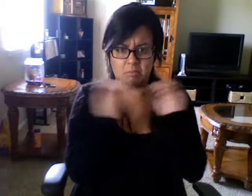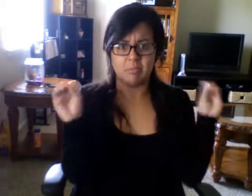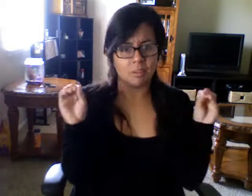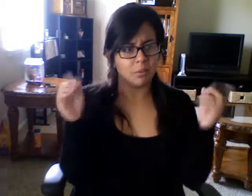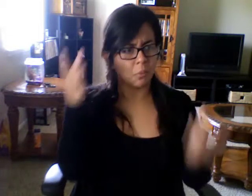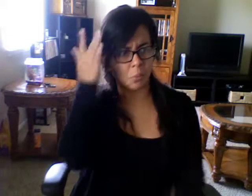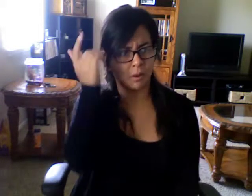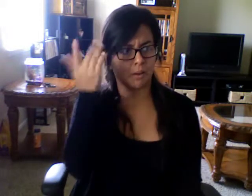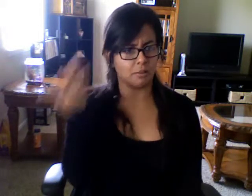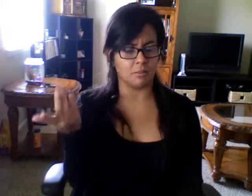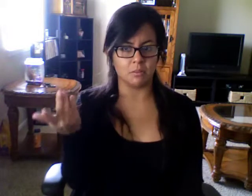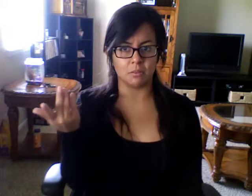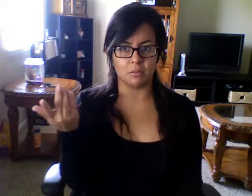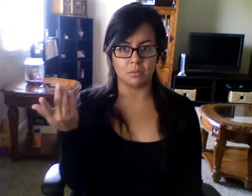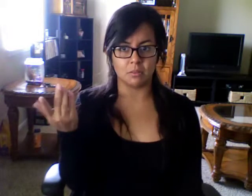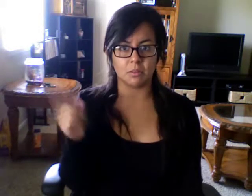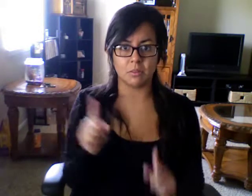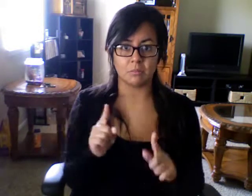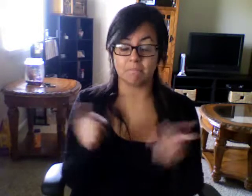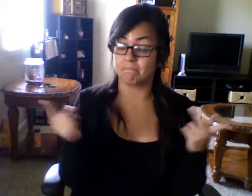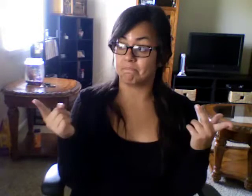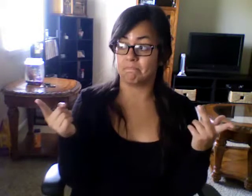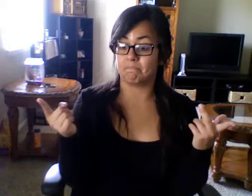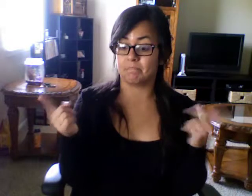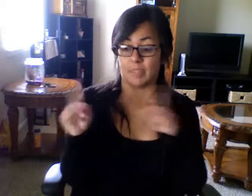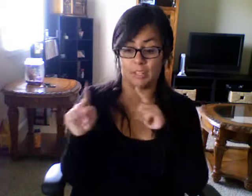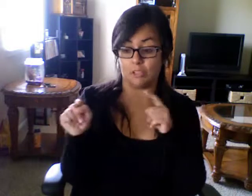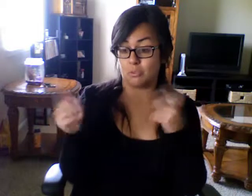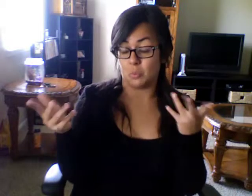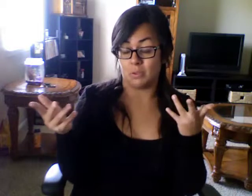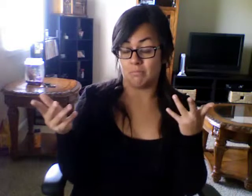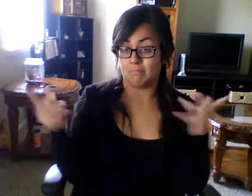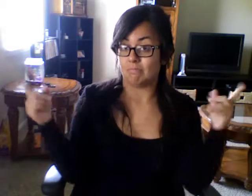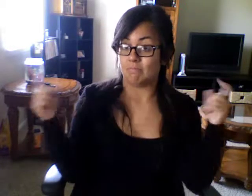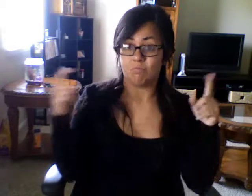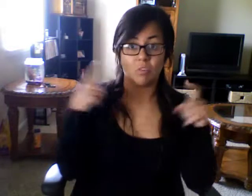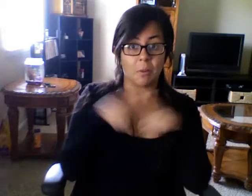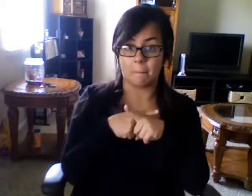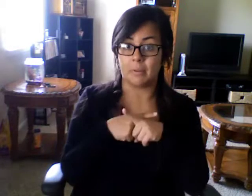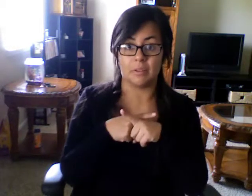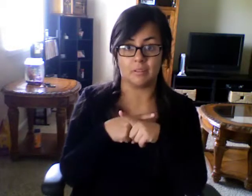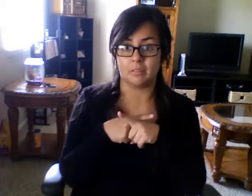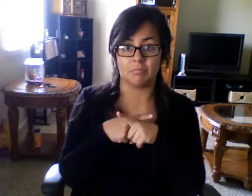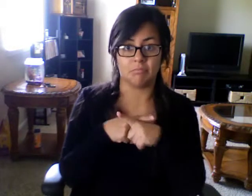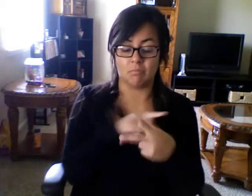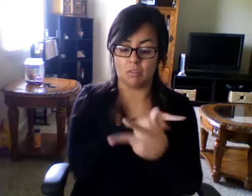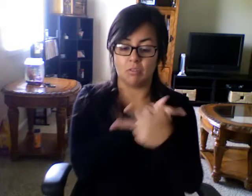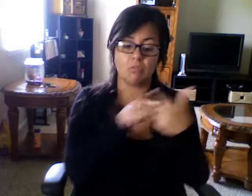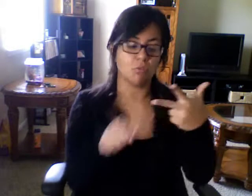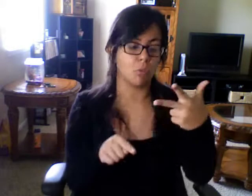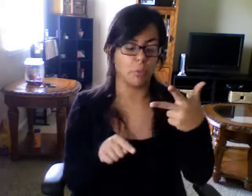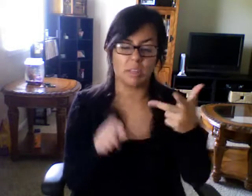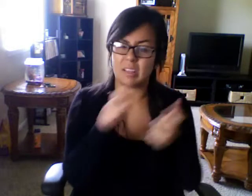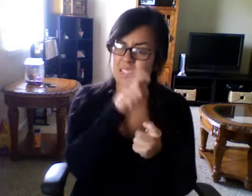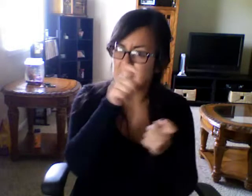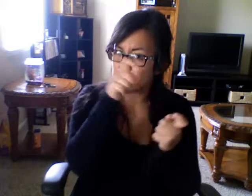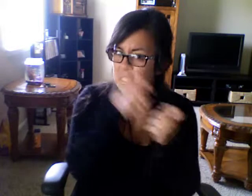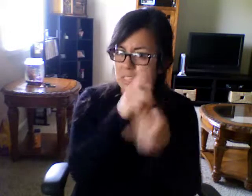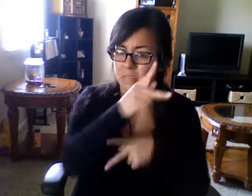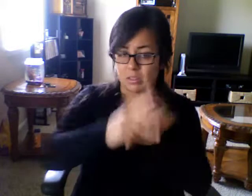these three proteins have entered a space in the language of our field that's called the undruggable genome, which is like calling a computer unsurfable